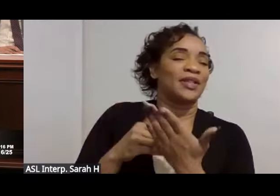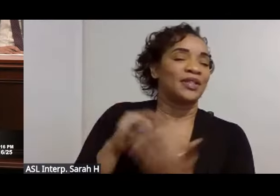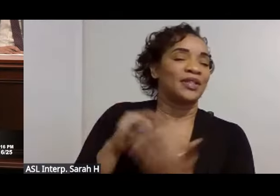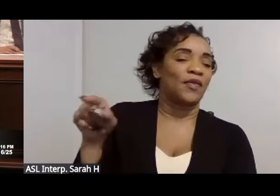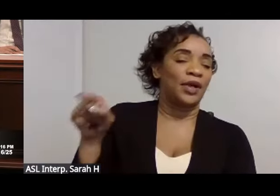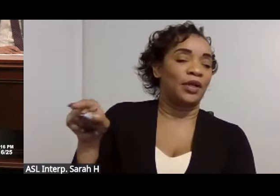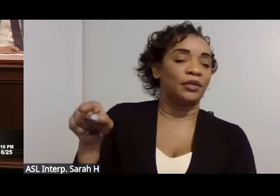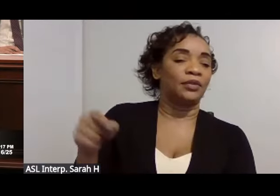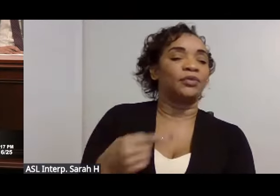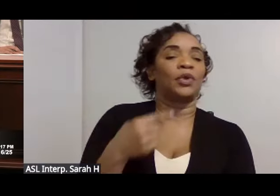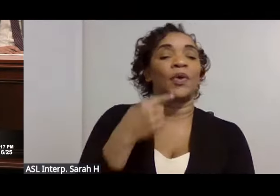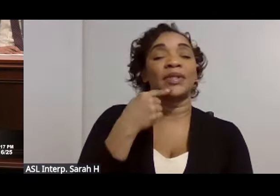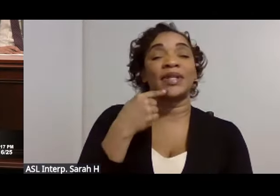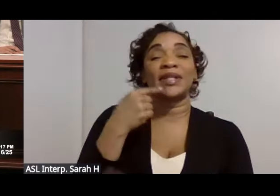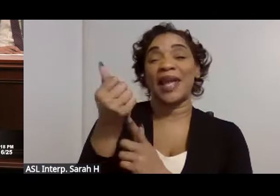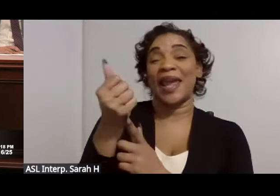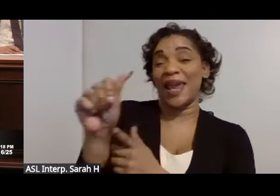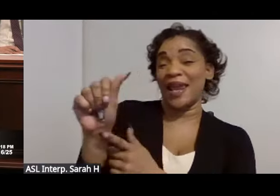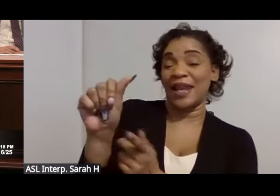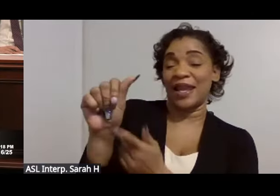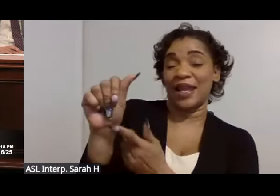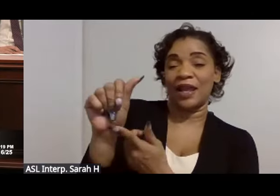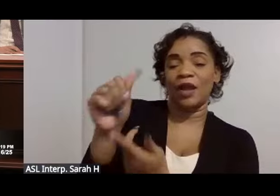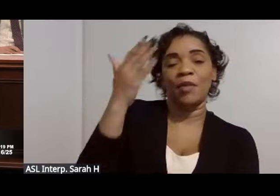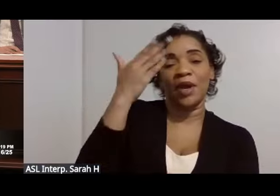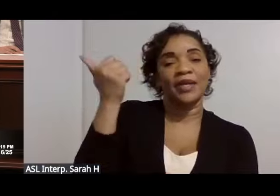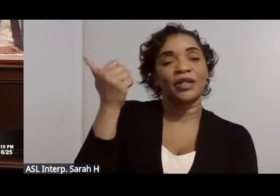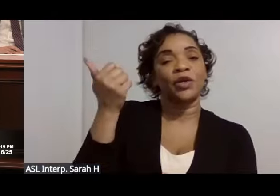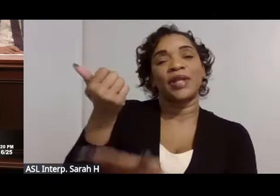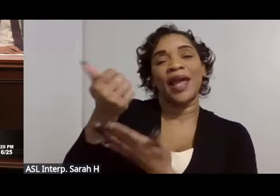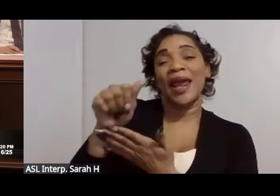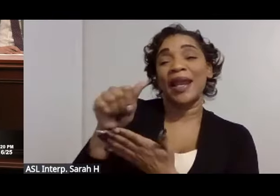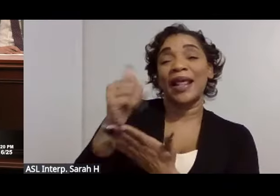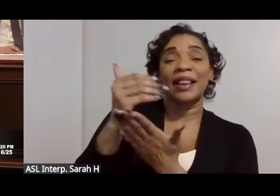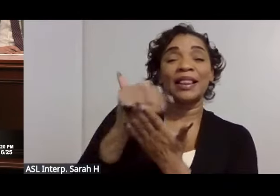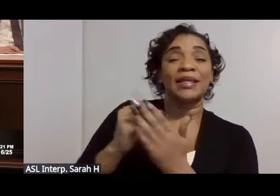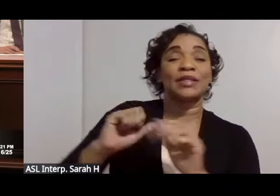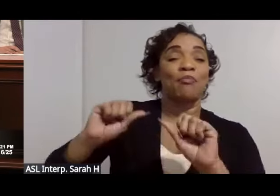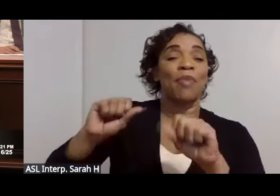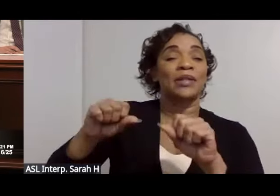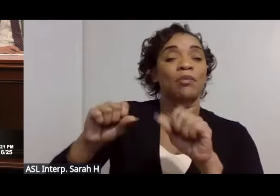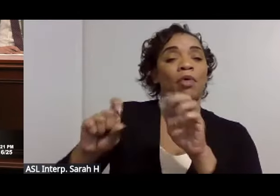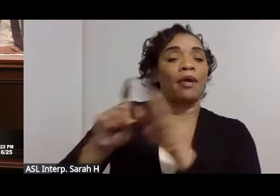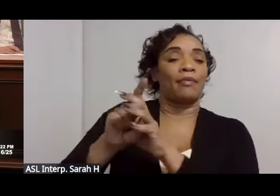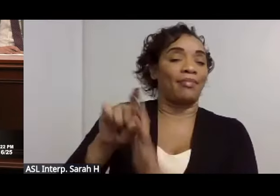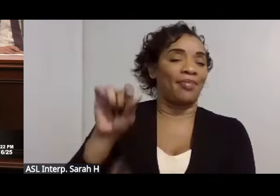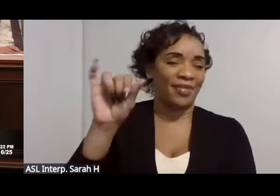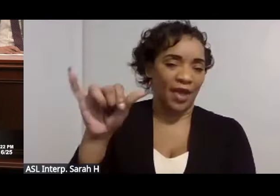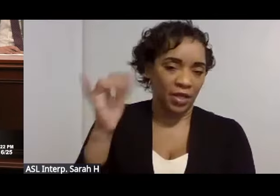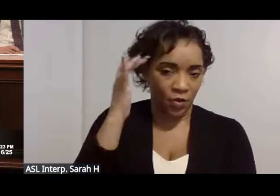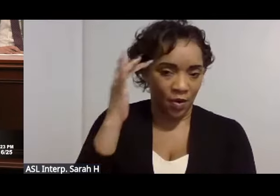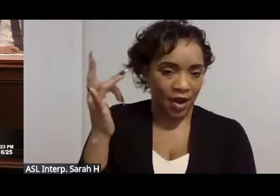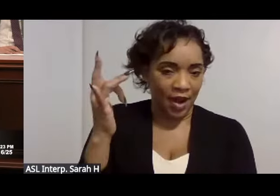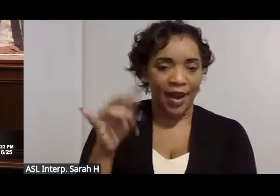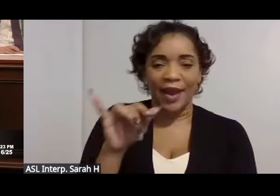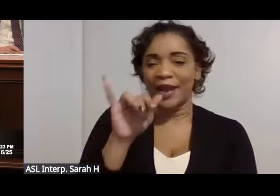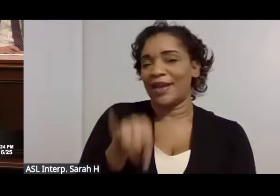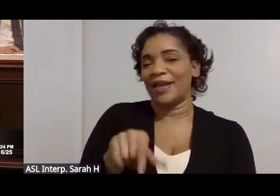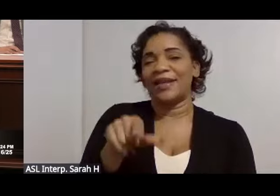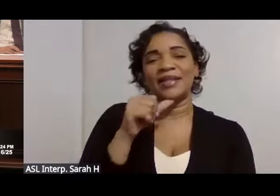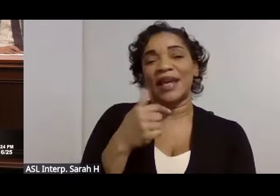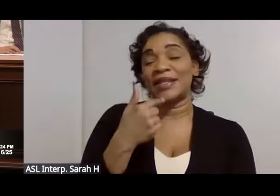list that there could be, that's a federal only list, any list that's a state and local list. It does not say